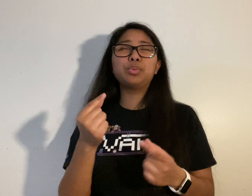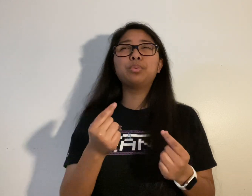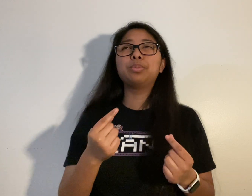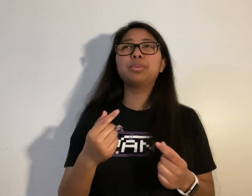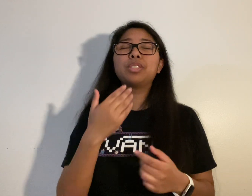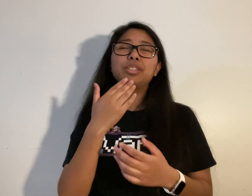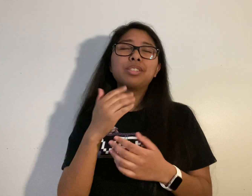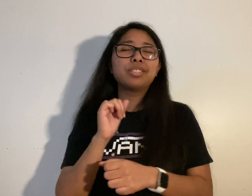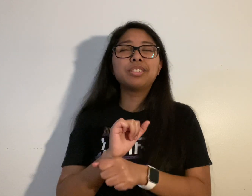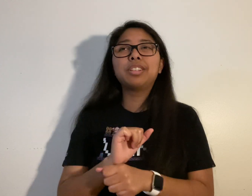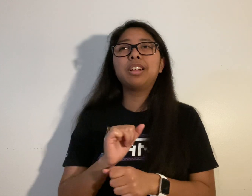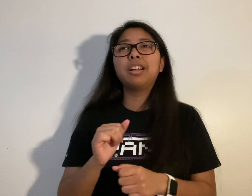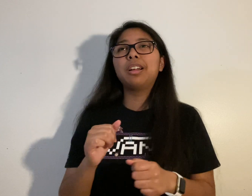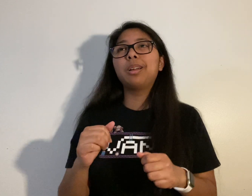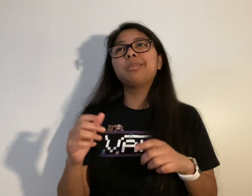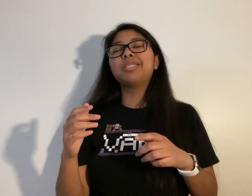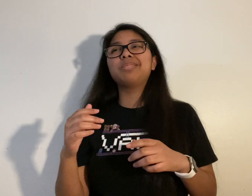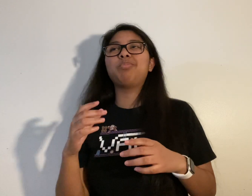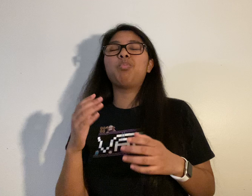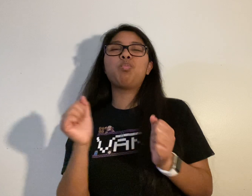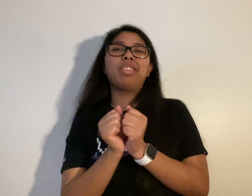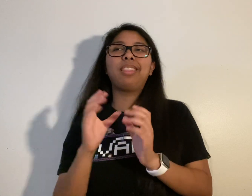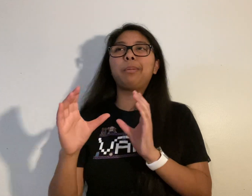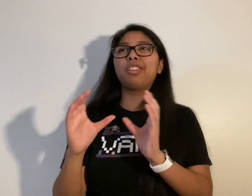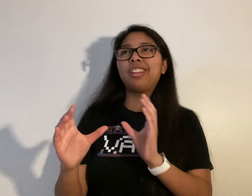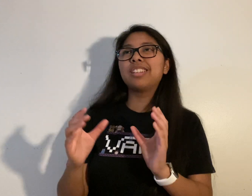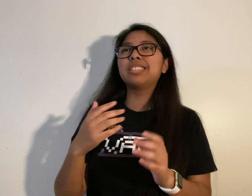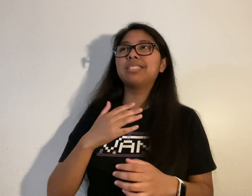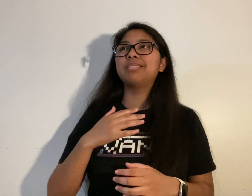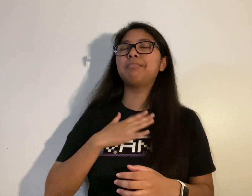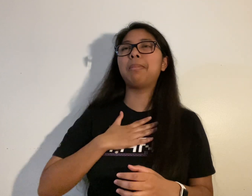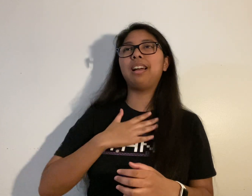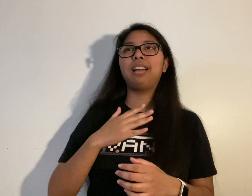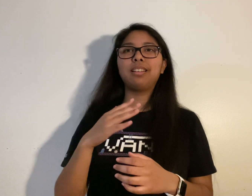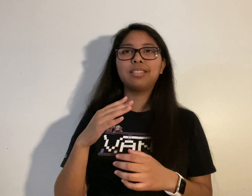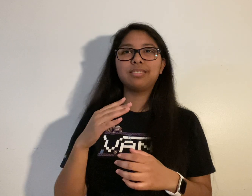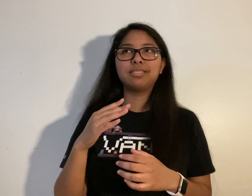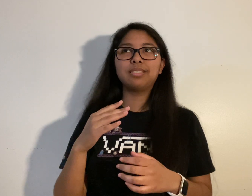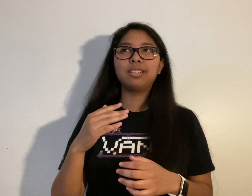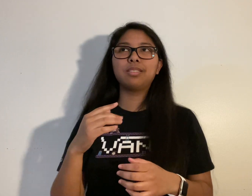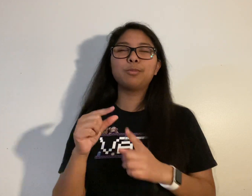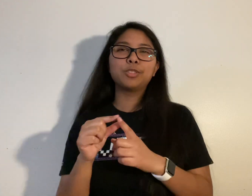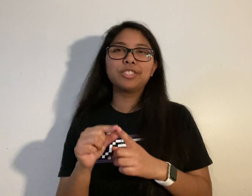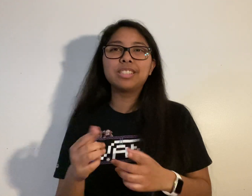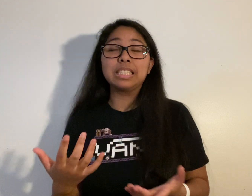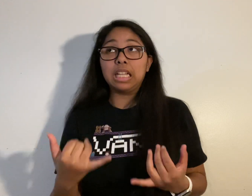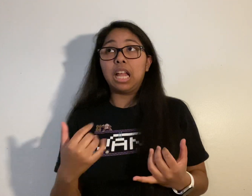So now I have to work harder to make sure I'm getting the right information from the doctor. I have to work harder